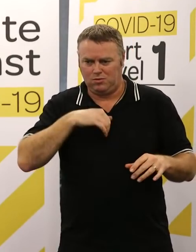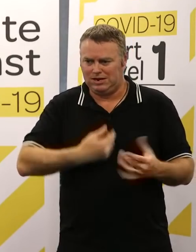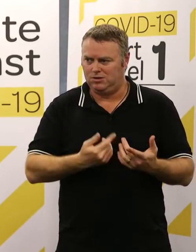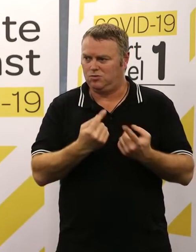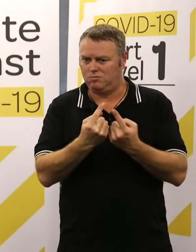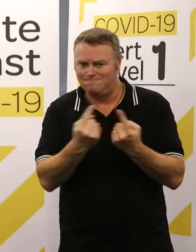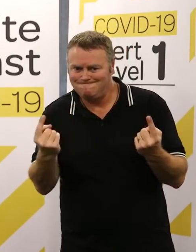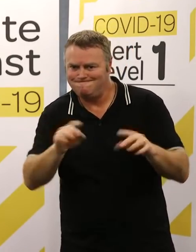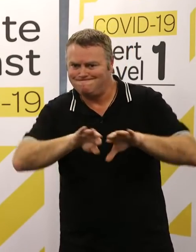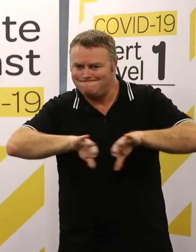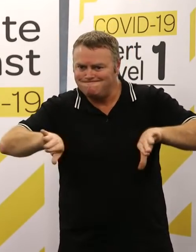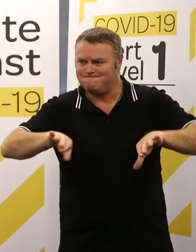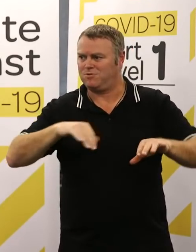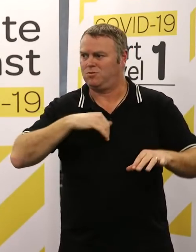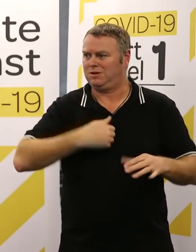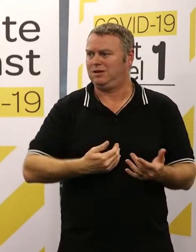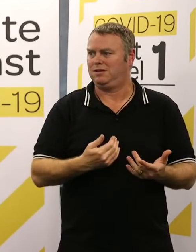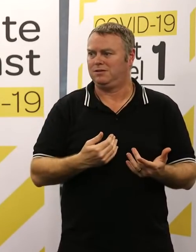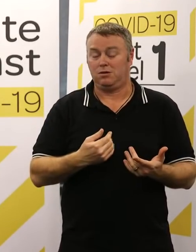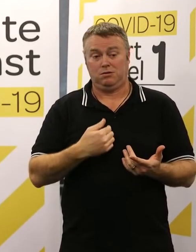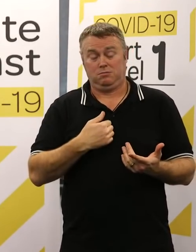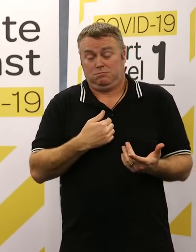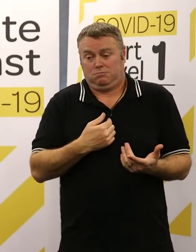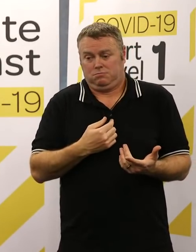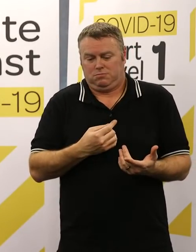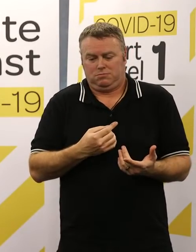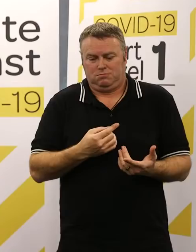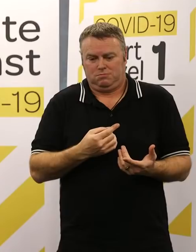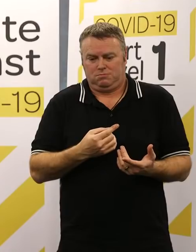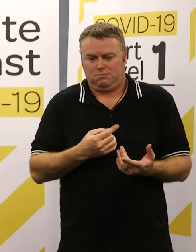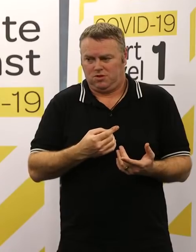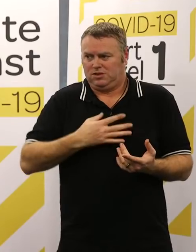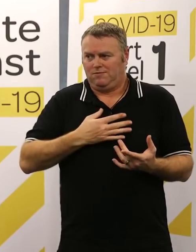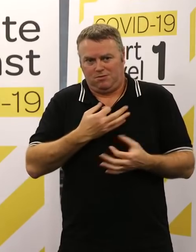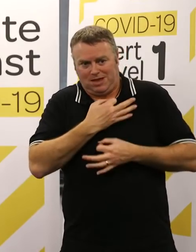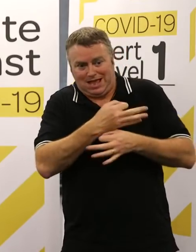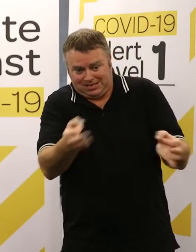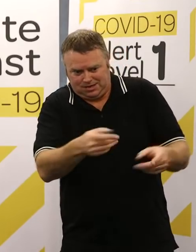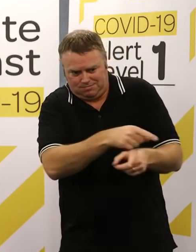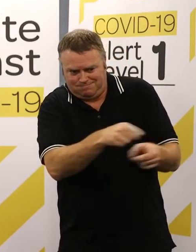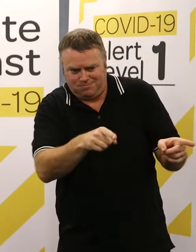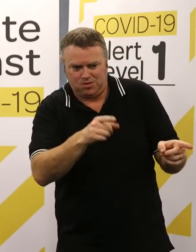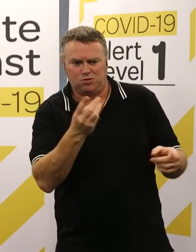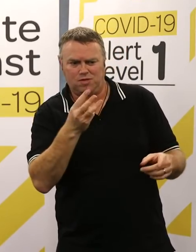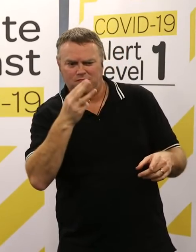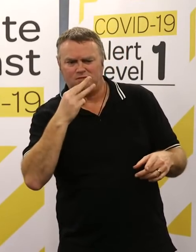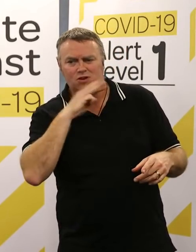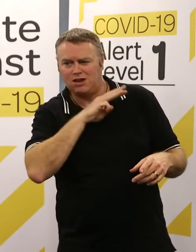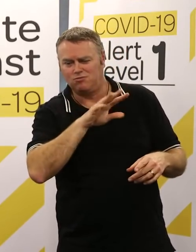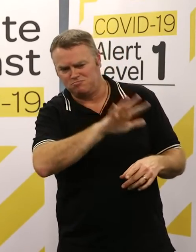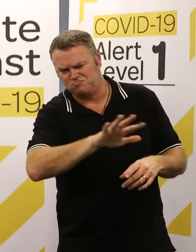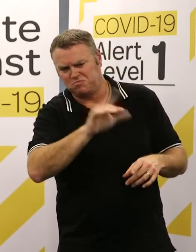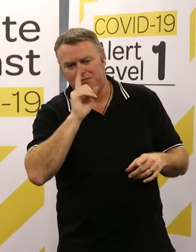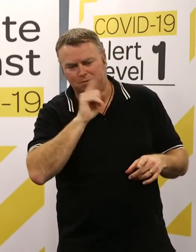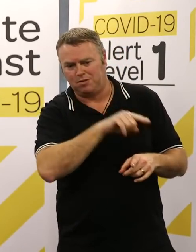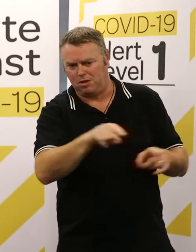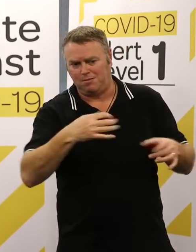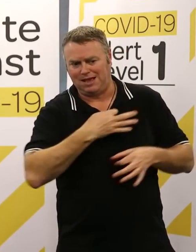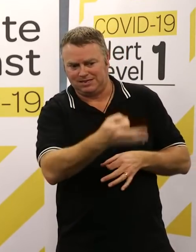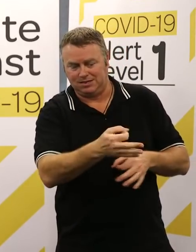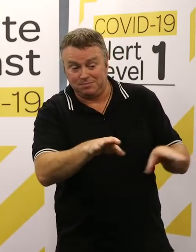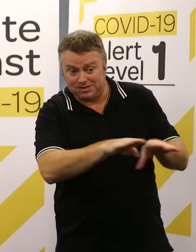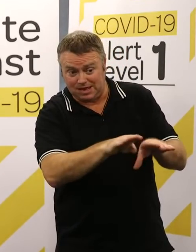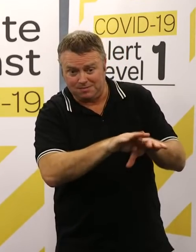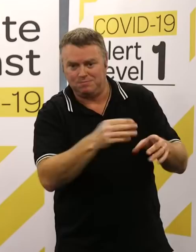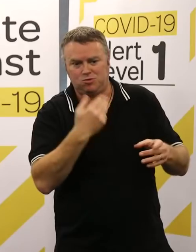and cooperated. This is what I'm asking for here, and I think most New Zealanders would think it's a reasonable expectation for these people to